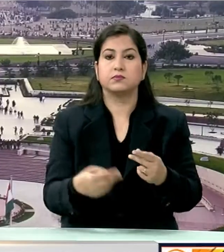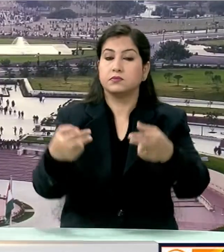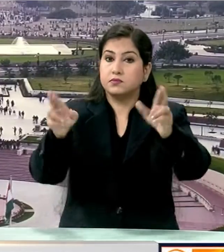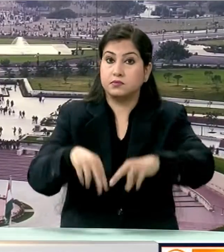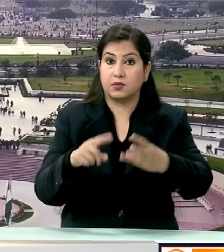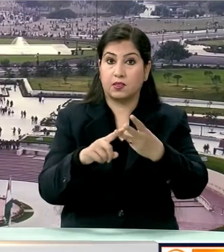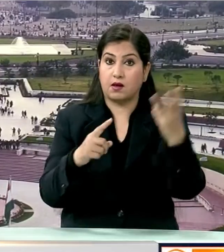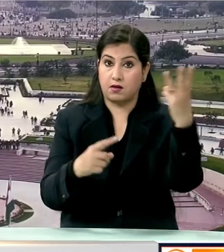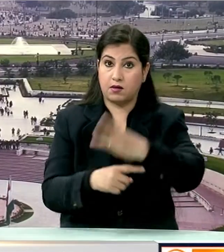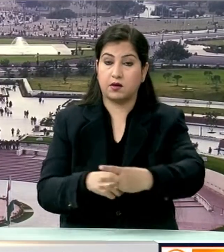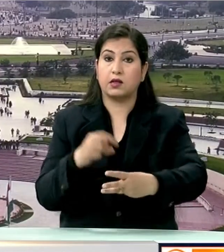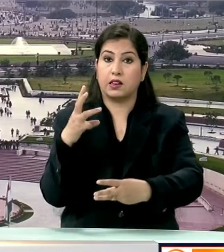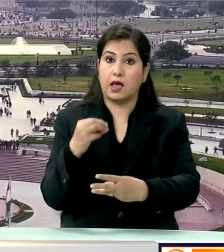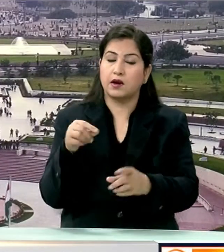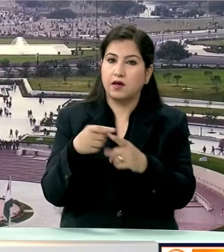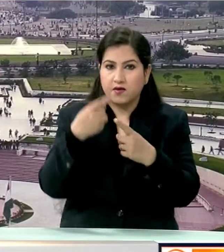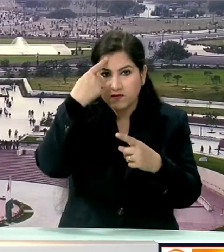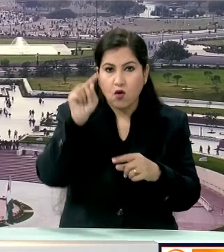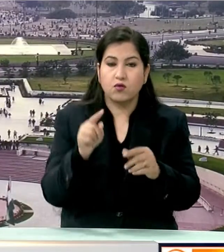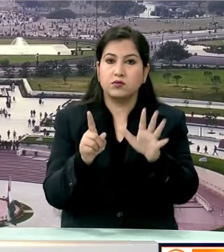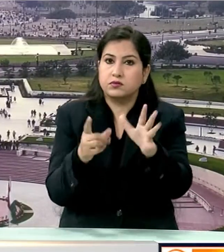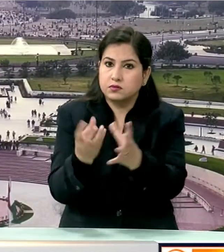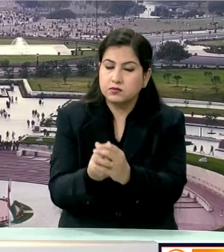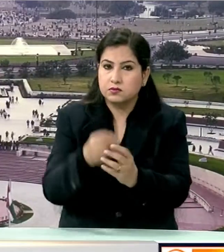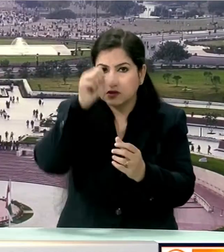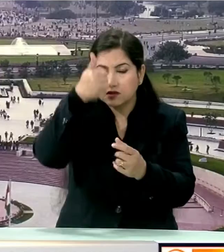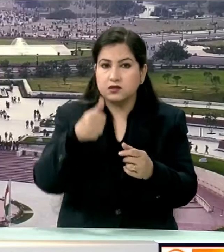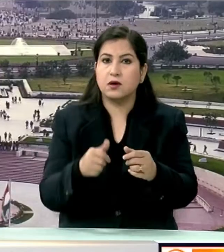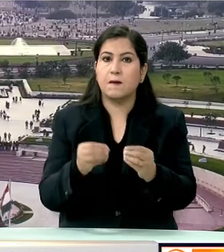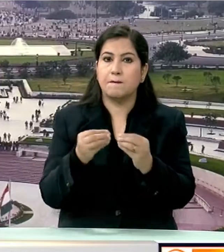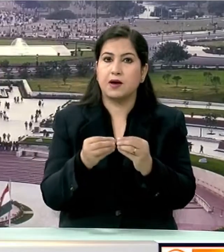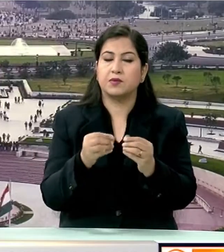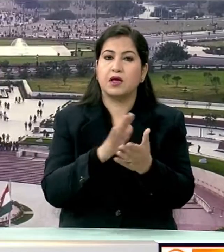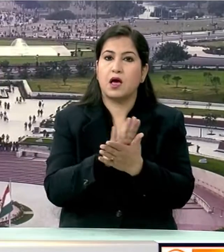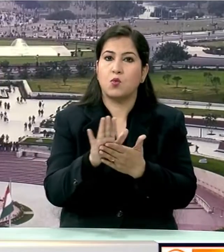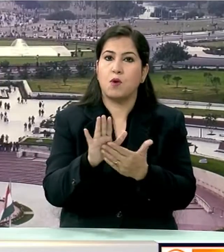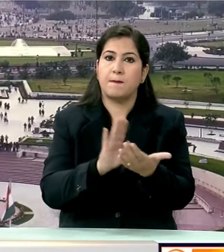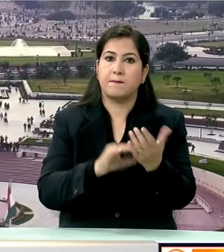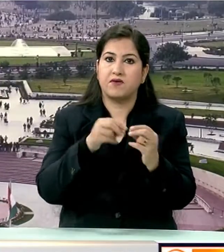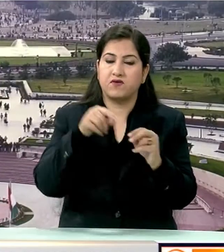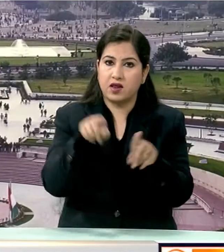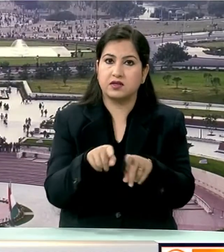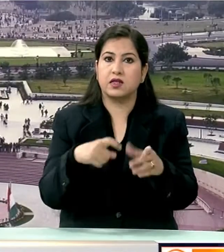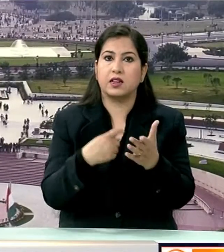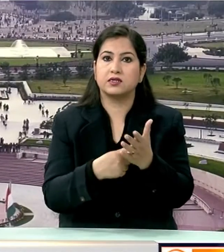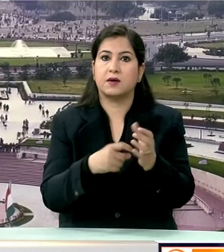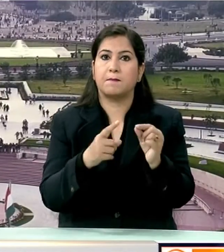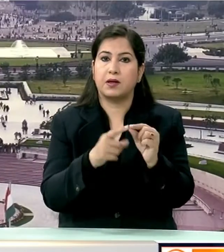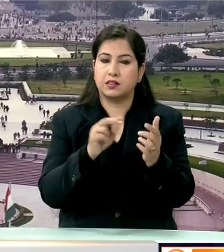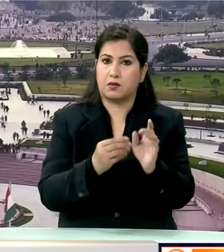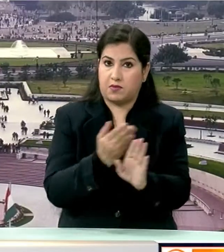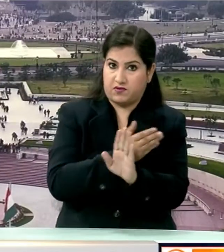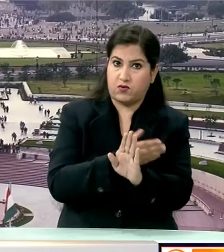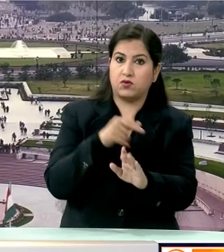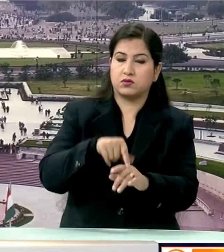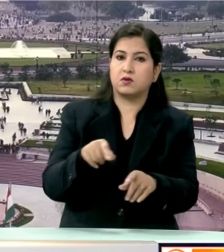third day at 90 for 6, India lost overnight batsmen Hanuma Vihari and Rishabh Pant early,